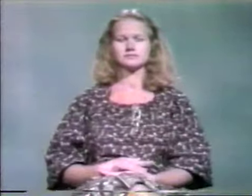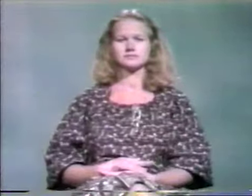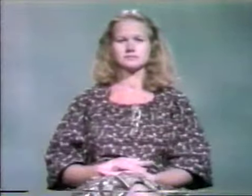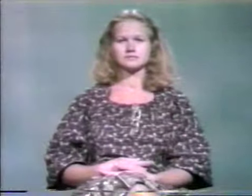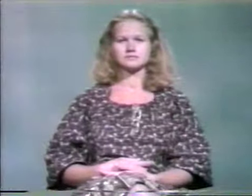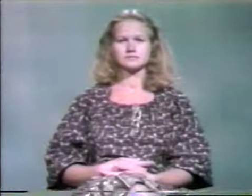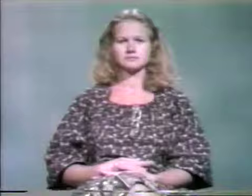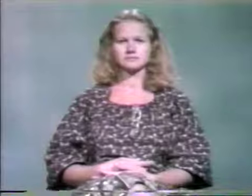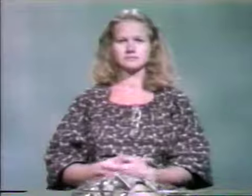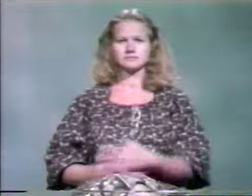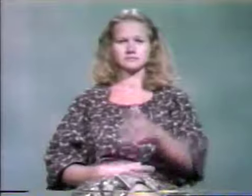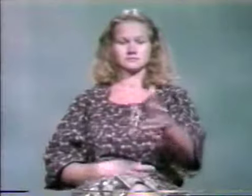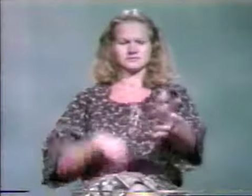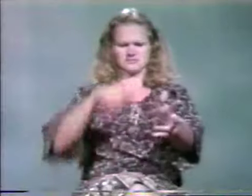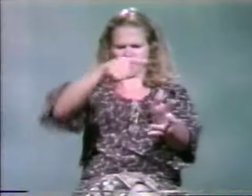Sixth in a line of cars.